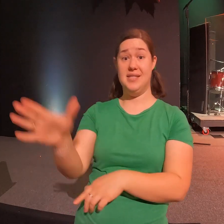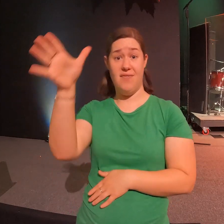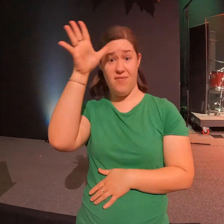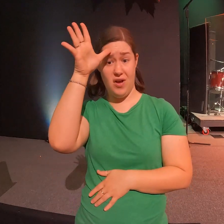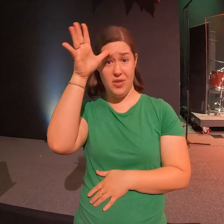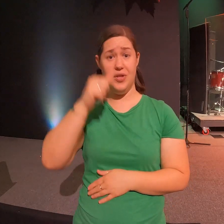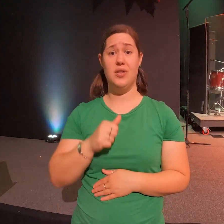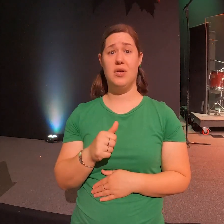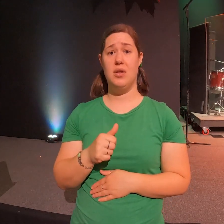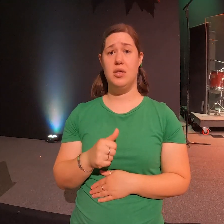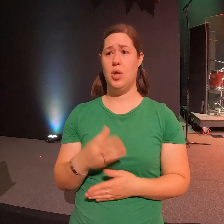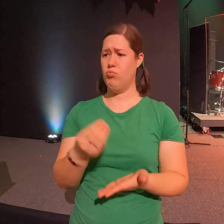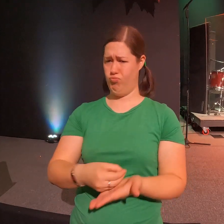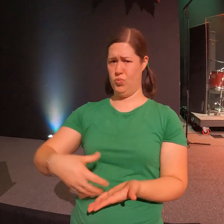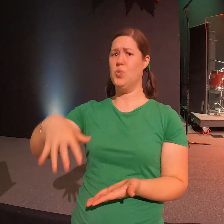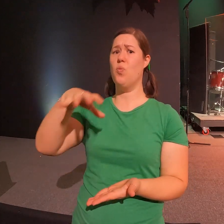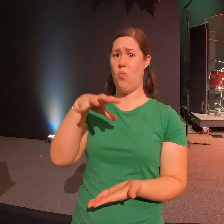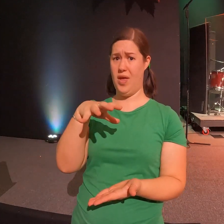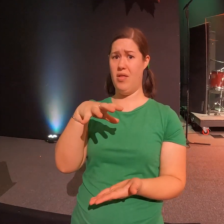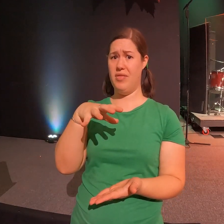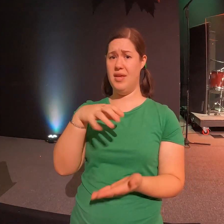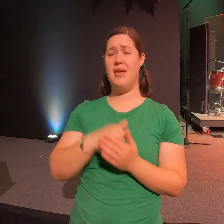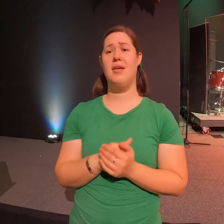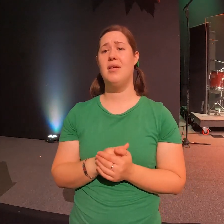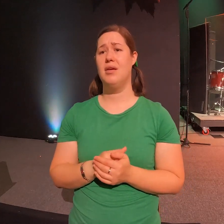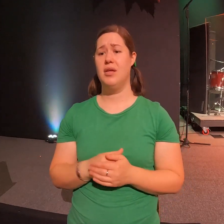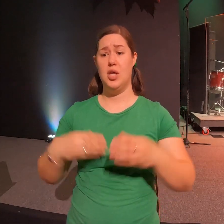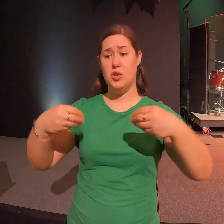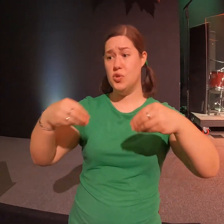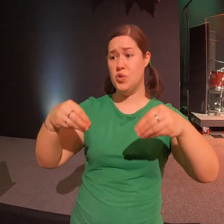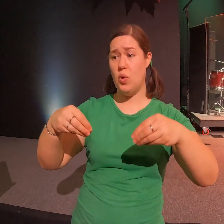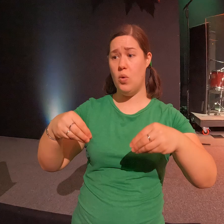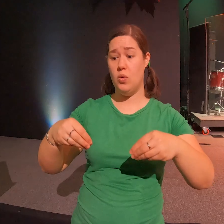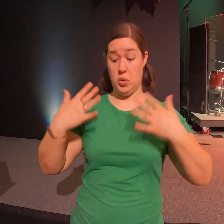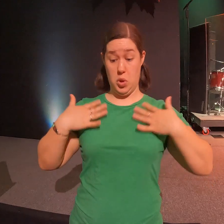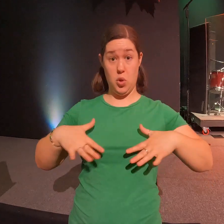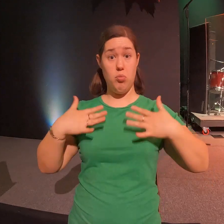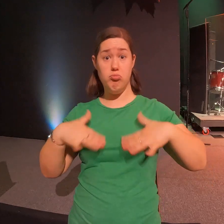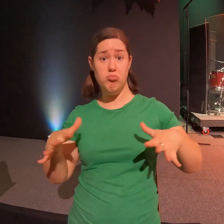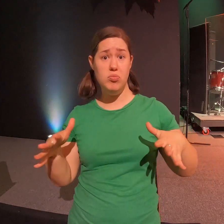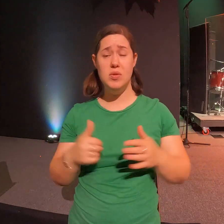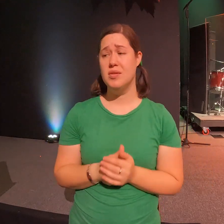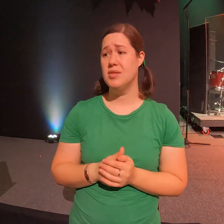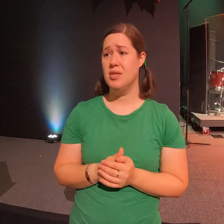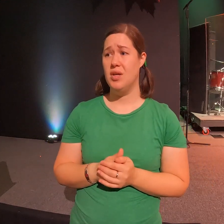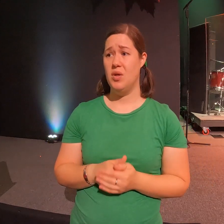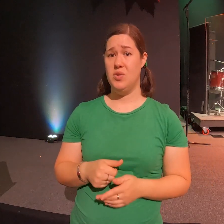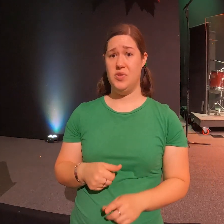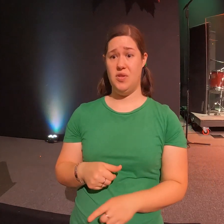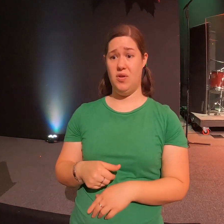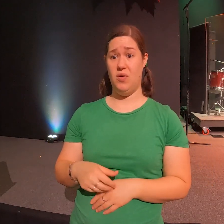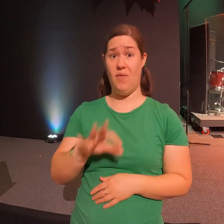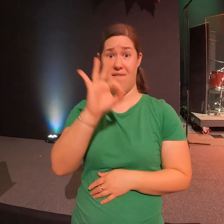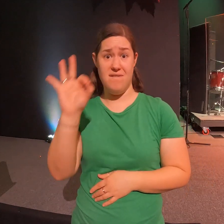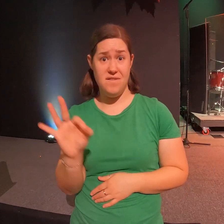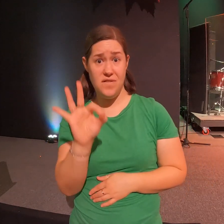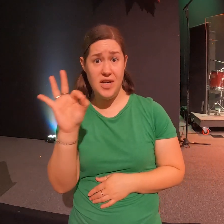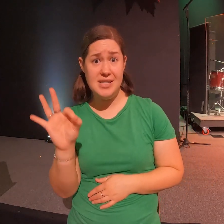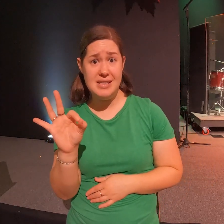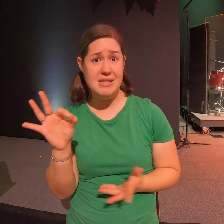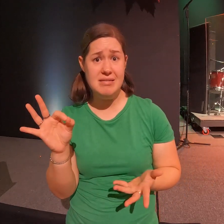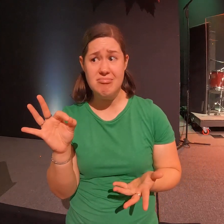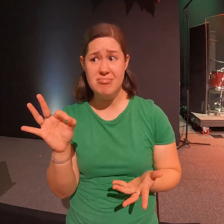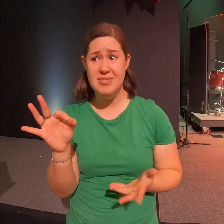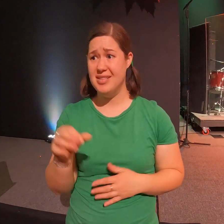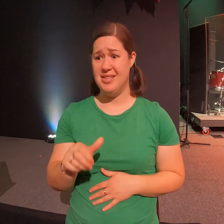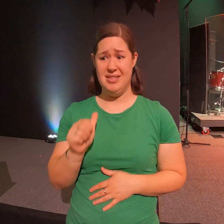made. He didn't have to do anything. He was inheriting his father's business if he wanted it. But God